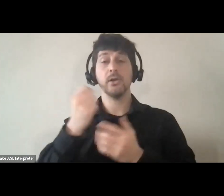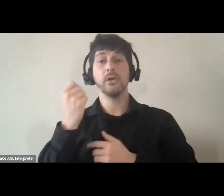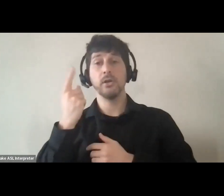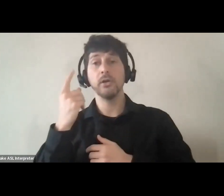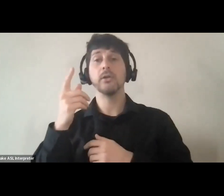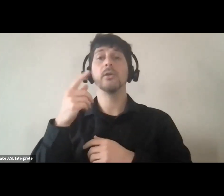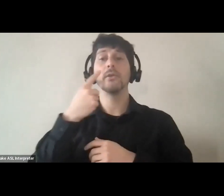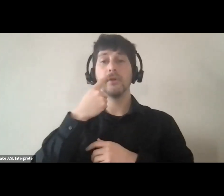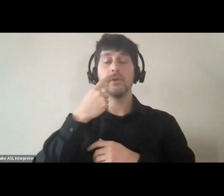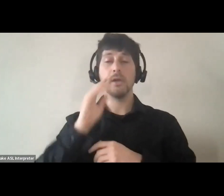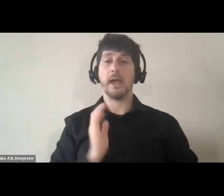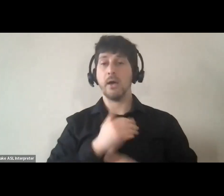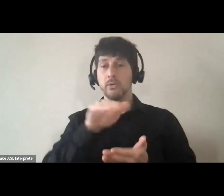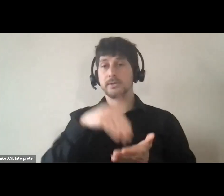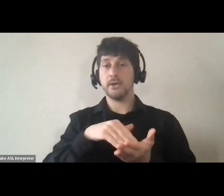Living,